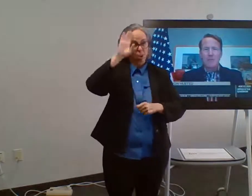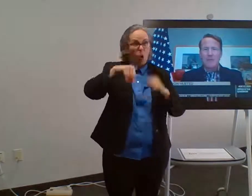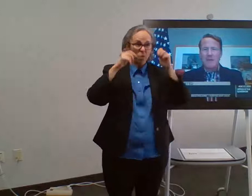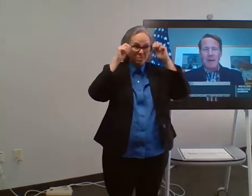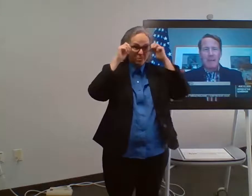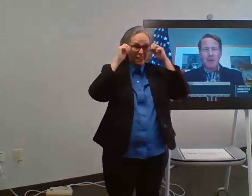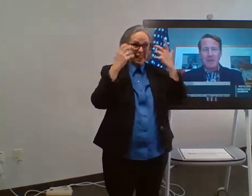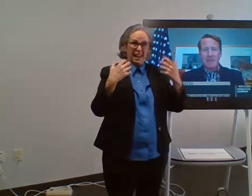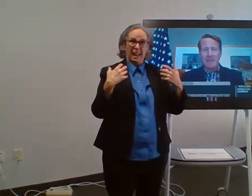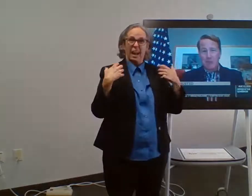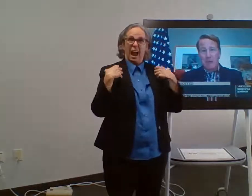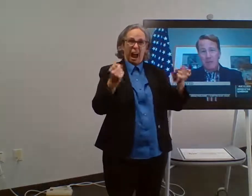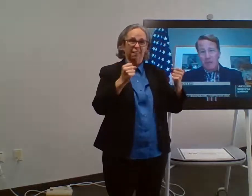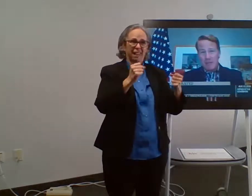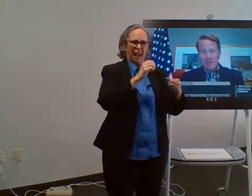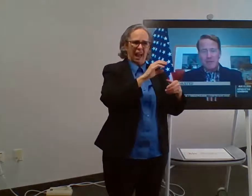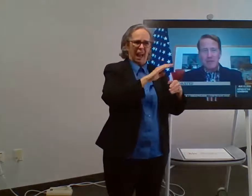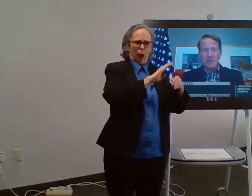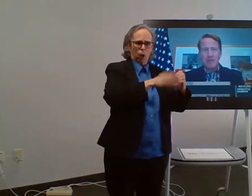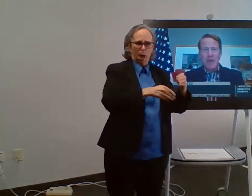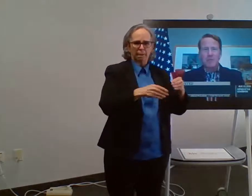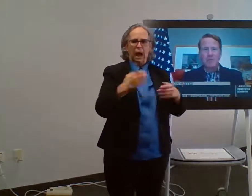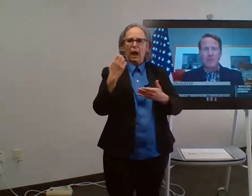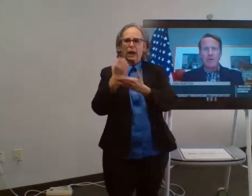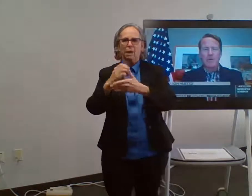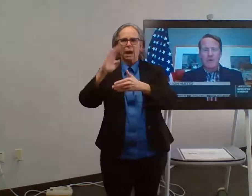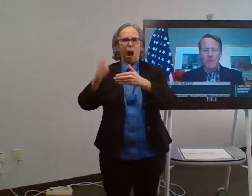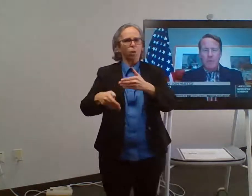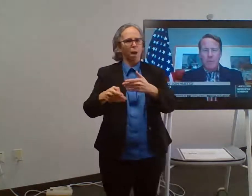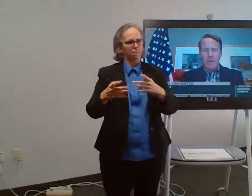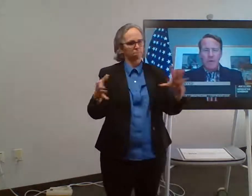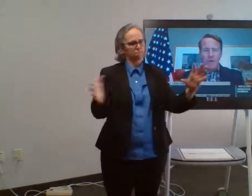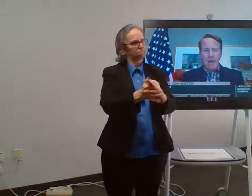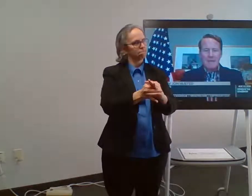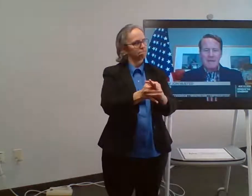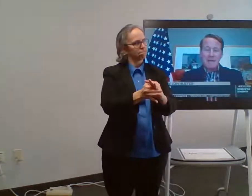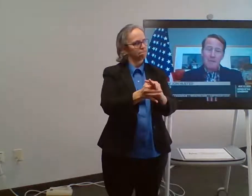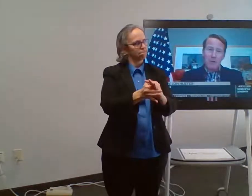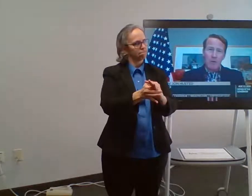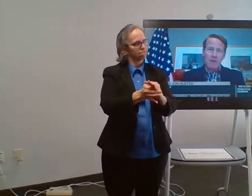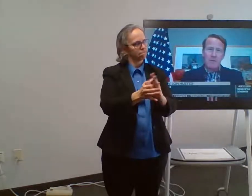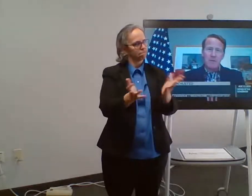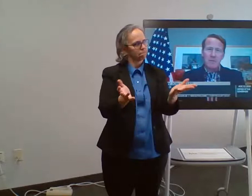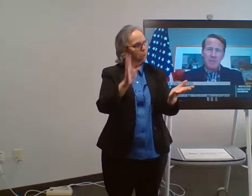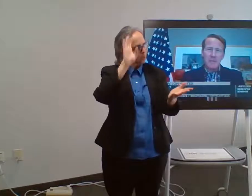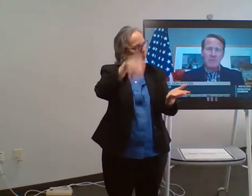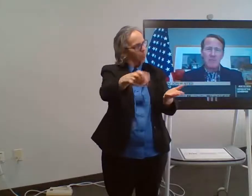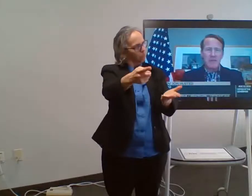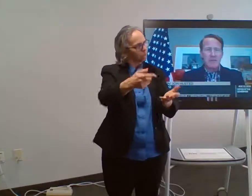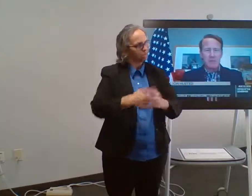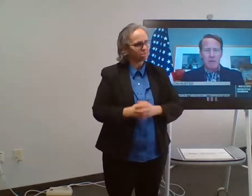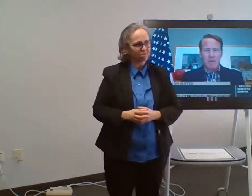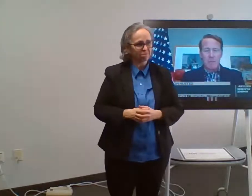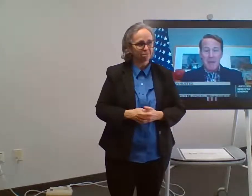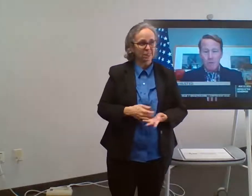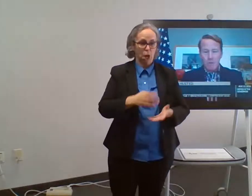while Ohio's been a popular place and a great place for innovators and entrepreneurs, we know that in the minority community, potential businessmen and